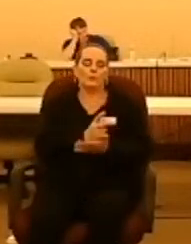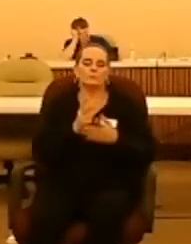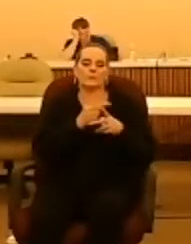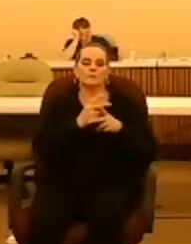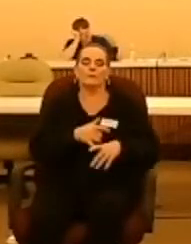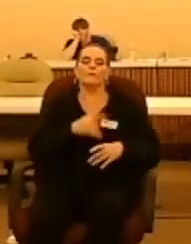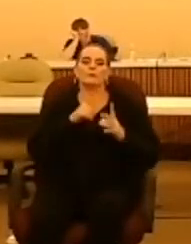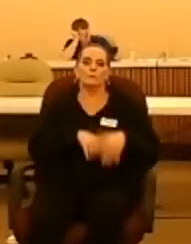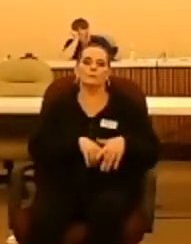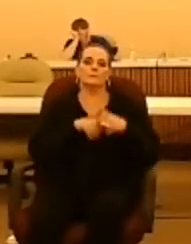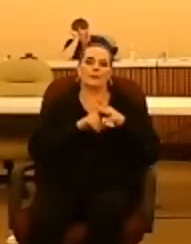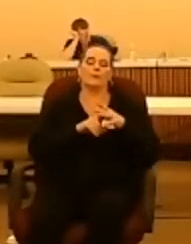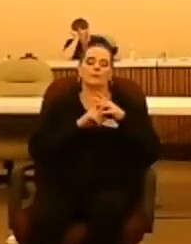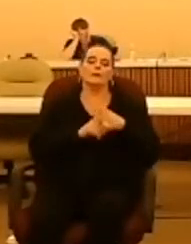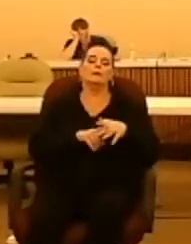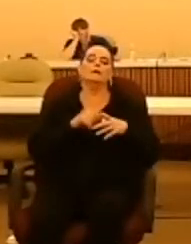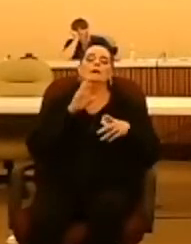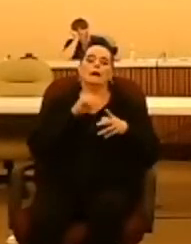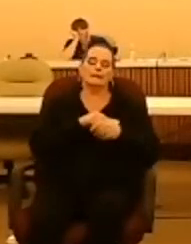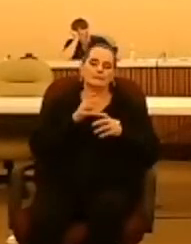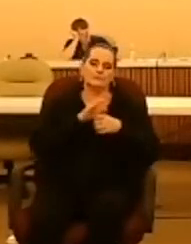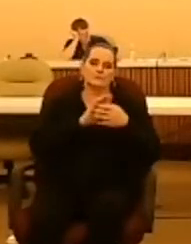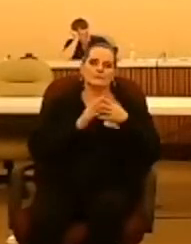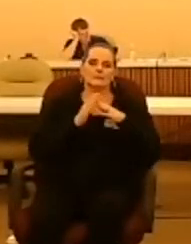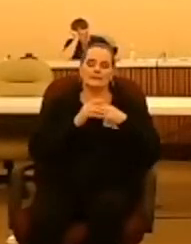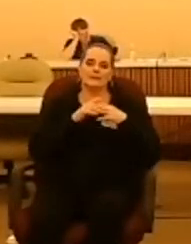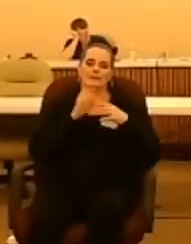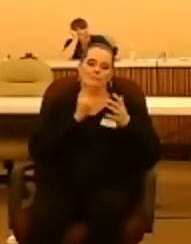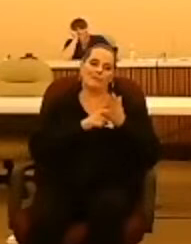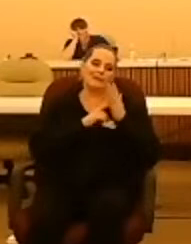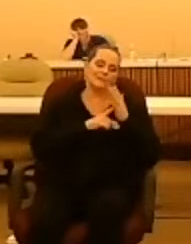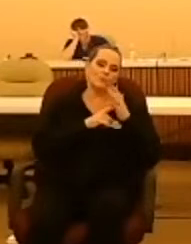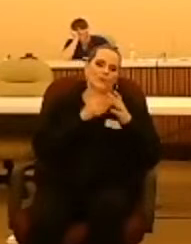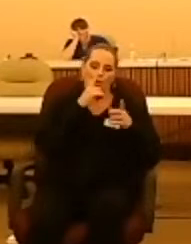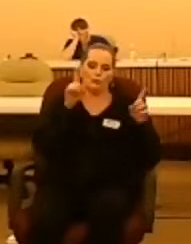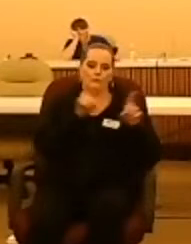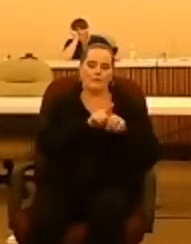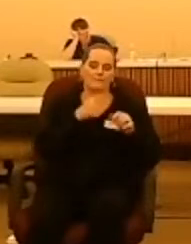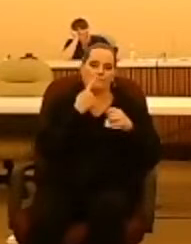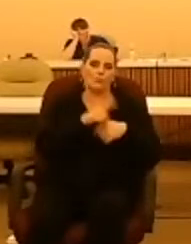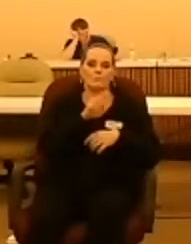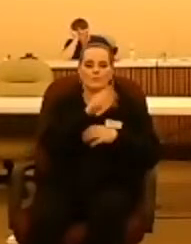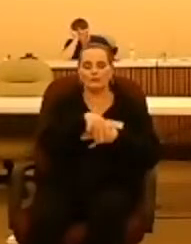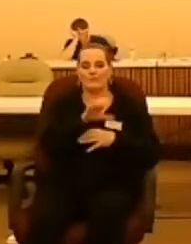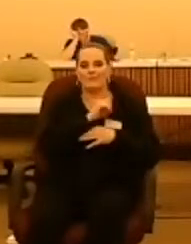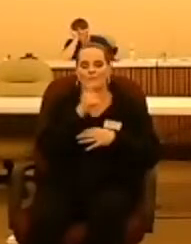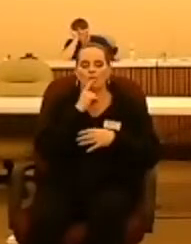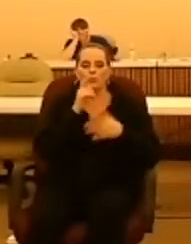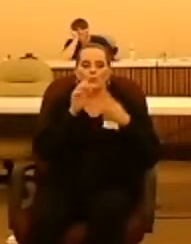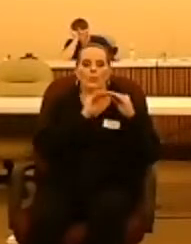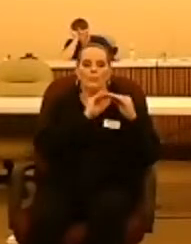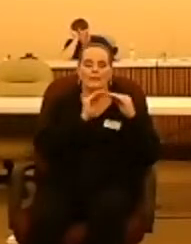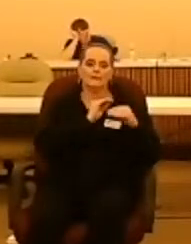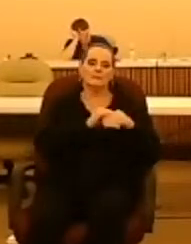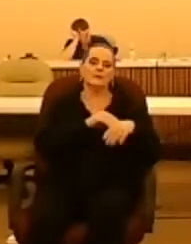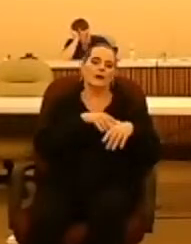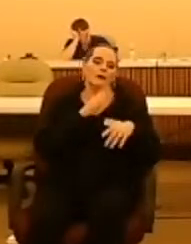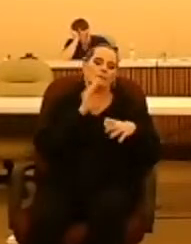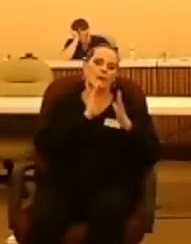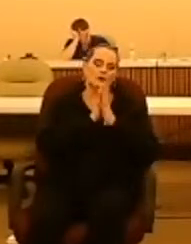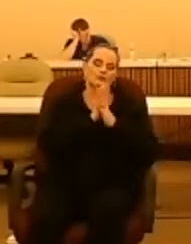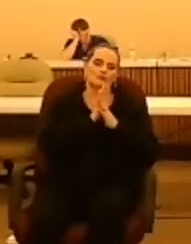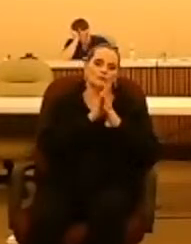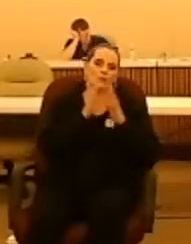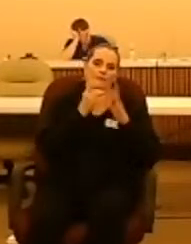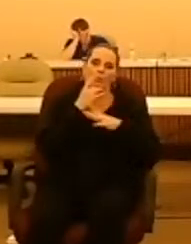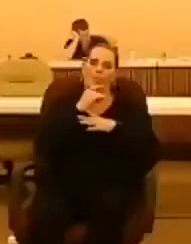to execute an intermunicipal amendatory agreement with Monroe County for the maintenance of a traffic signal system at the intersection